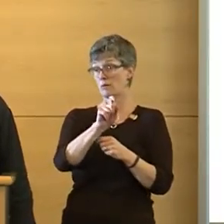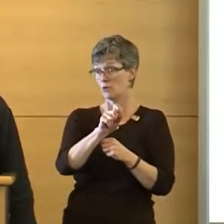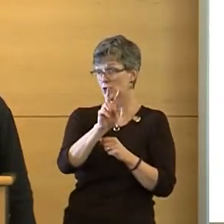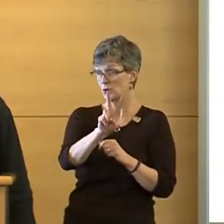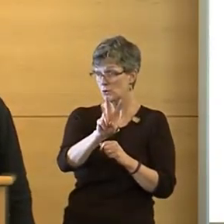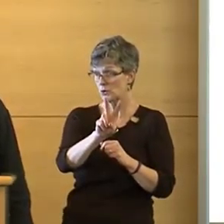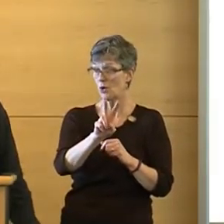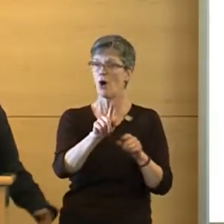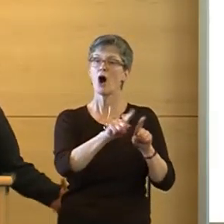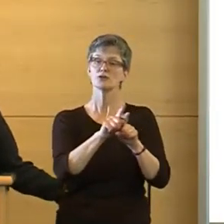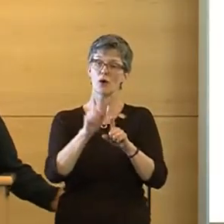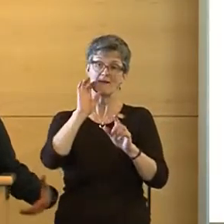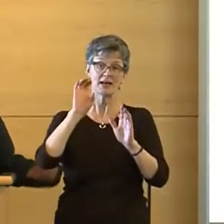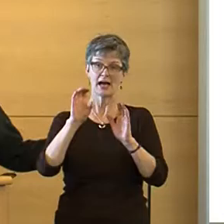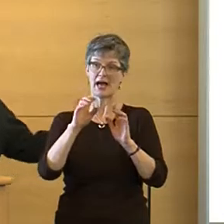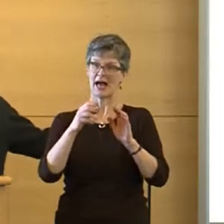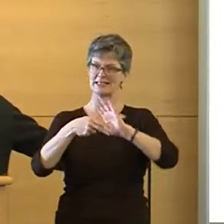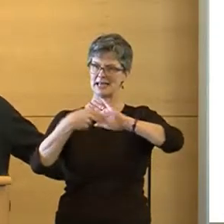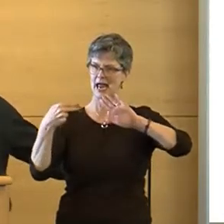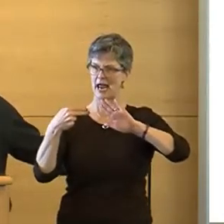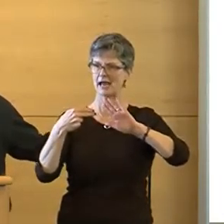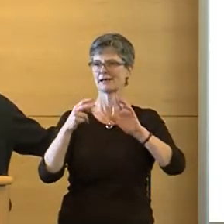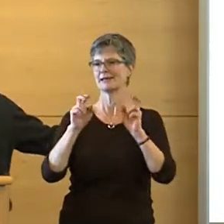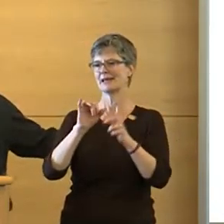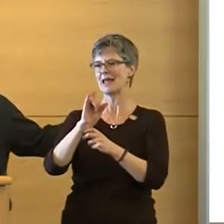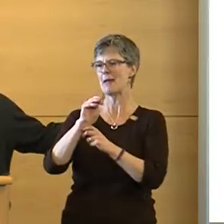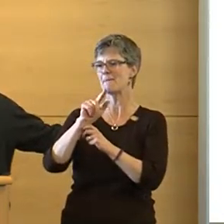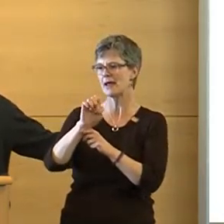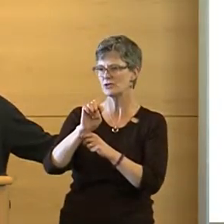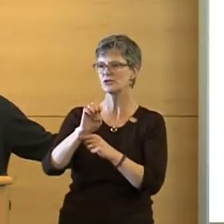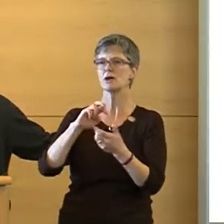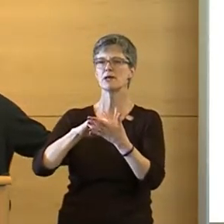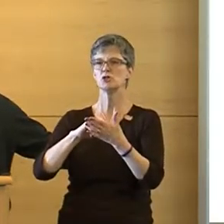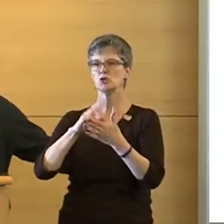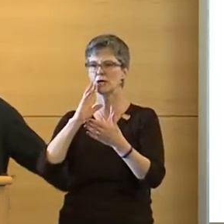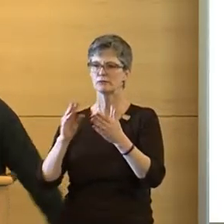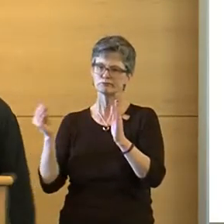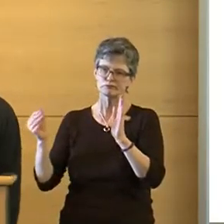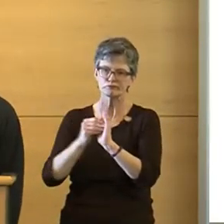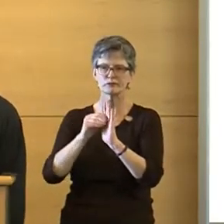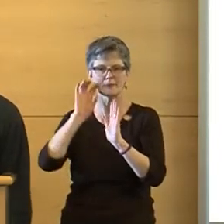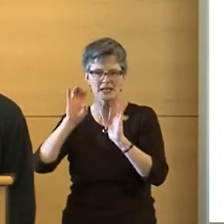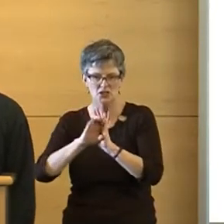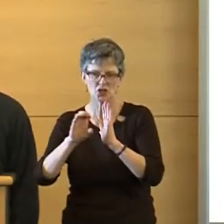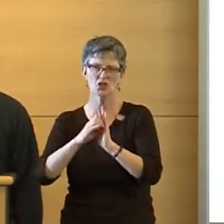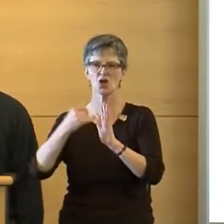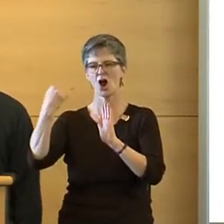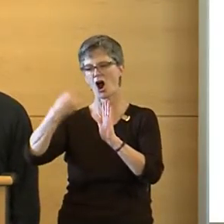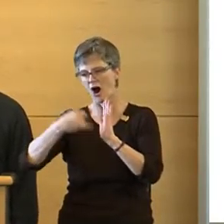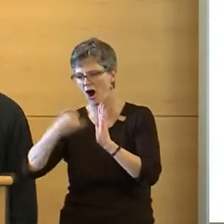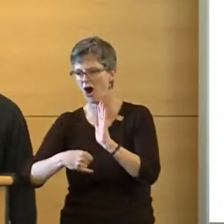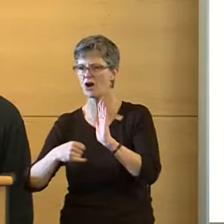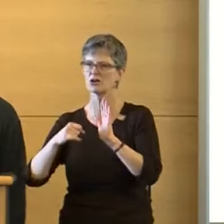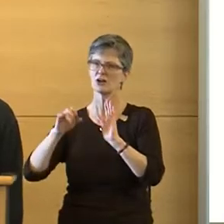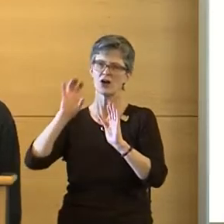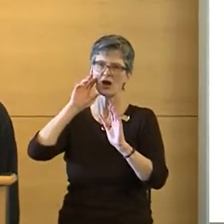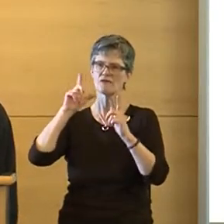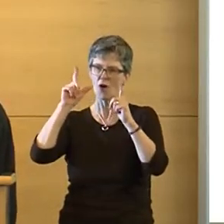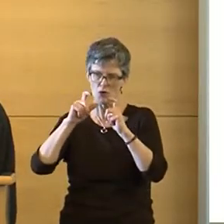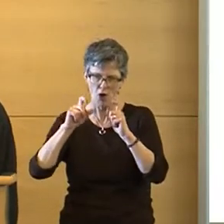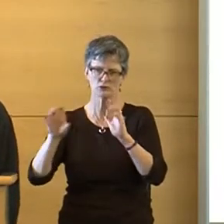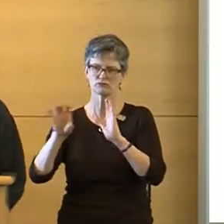beginning. This was a part of the HTML standard from the beginning. So accessibility has always been there.